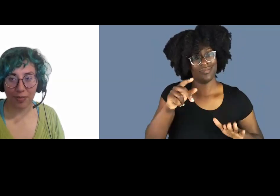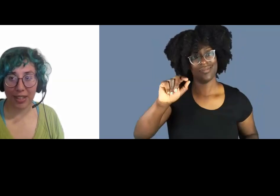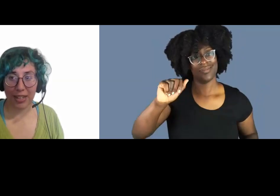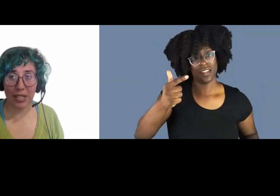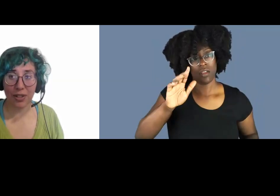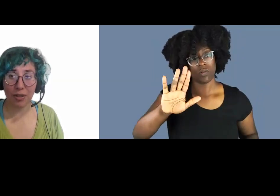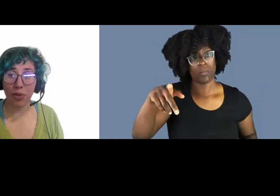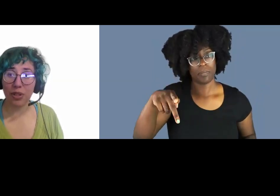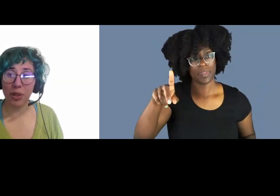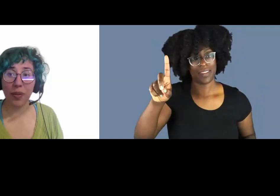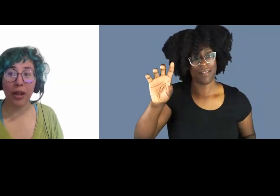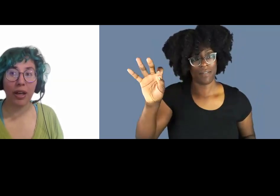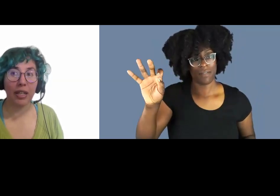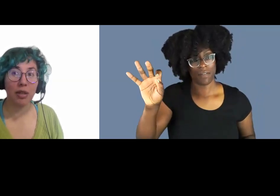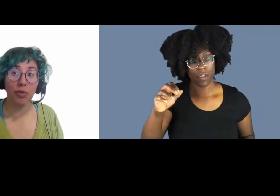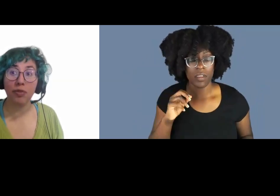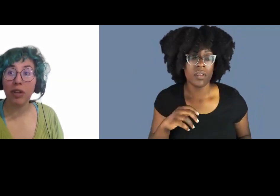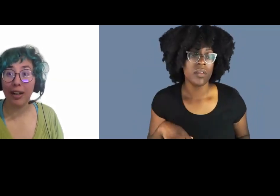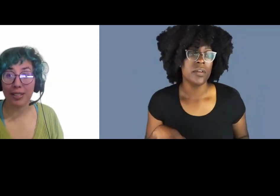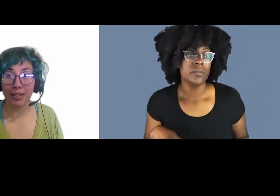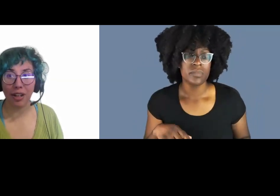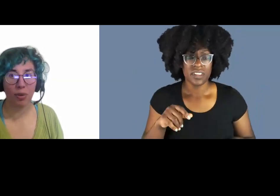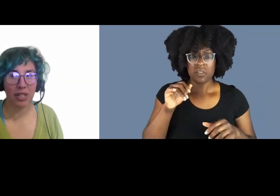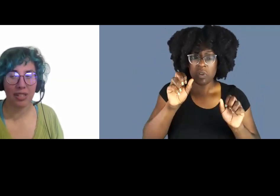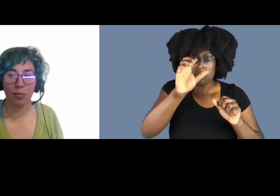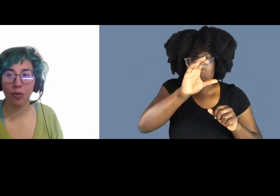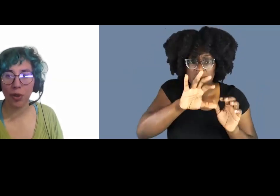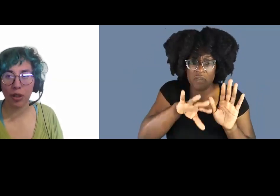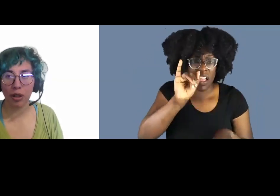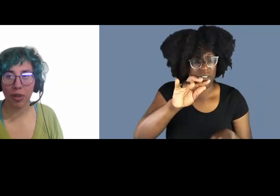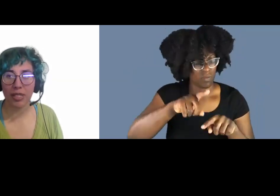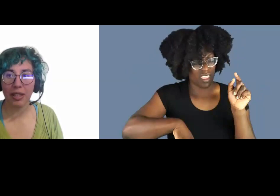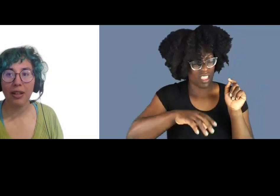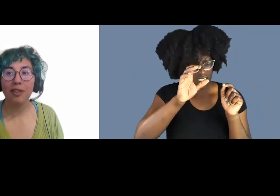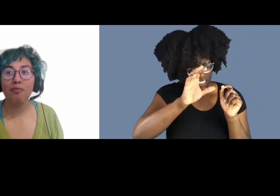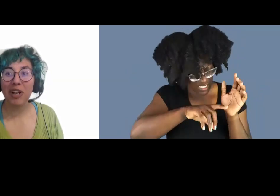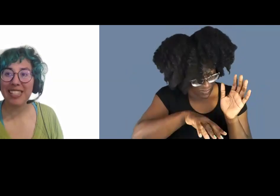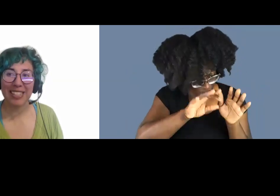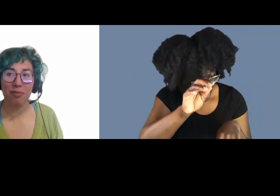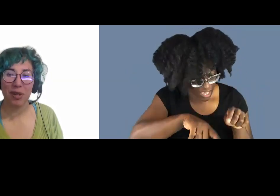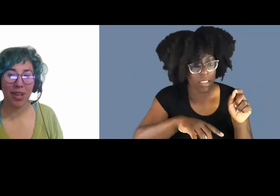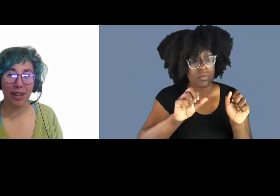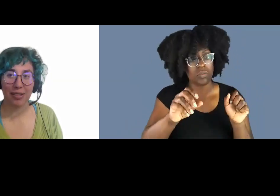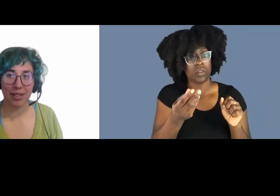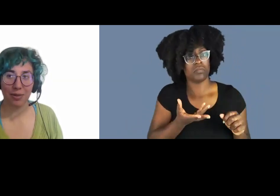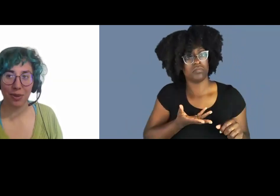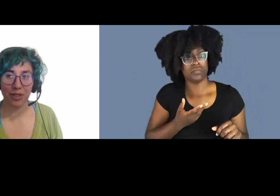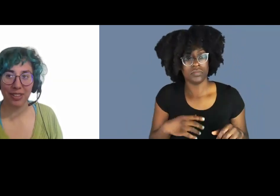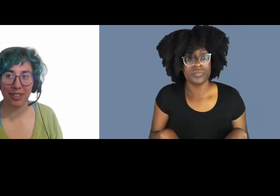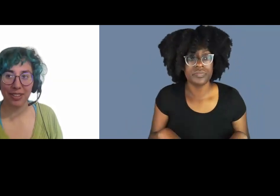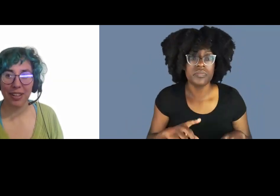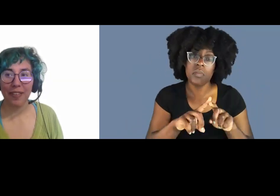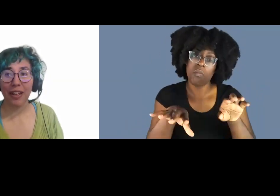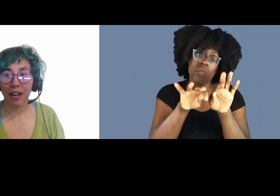However, it is also important to know that any type of Excel documents, any type of Word documents must still be made